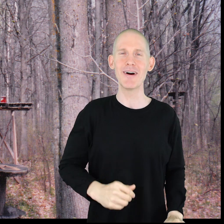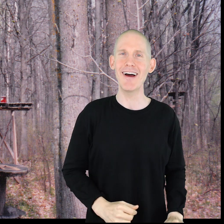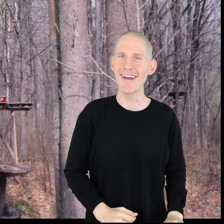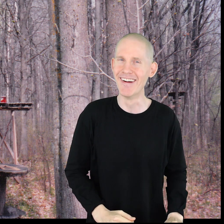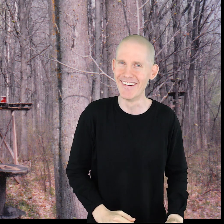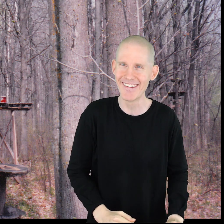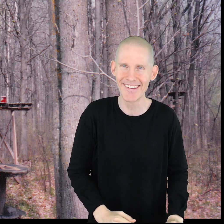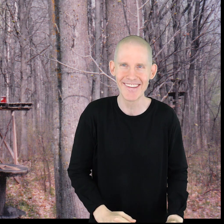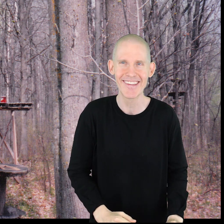high?